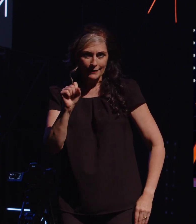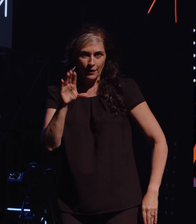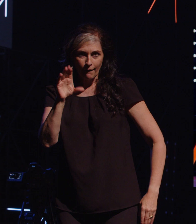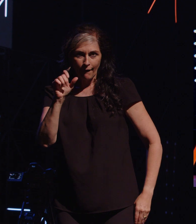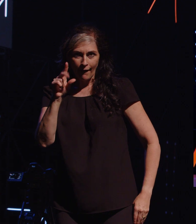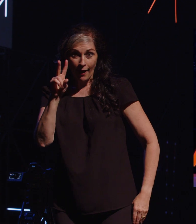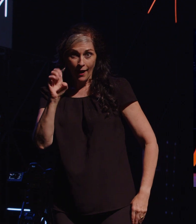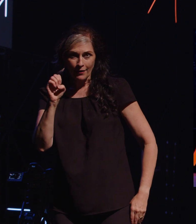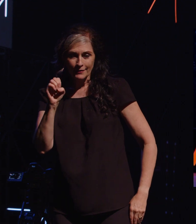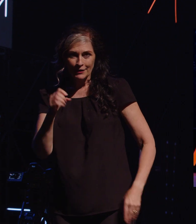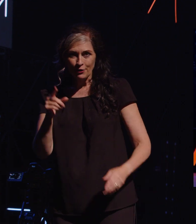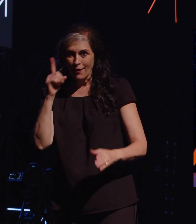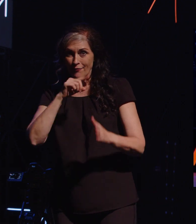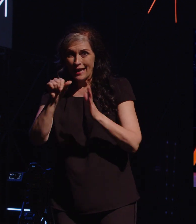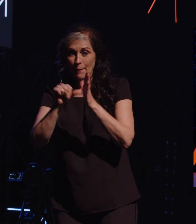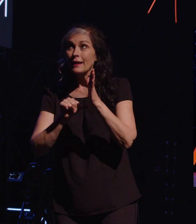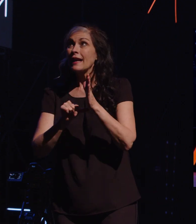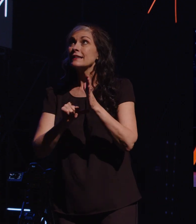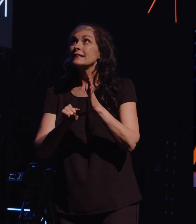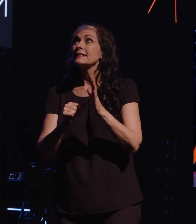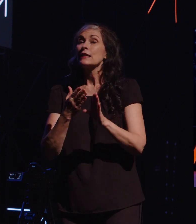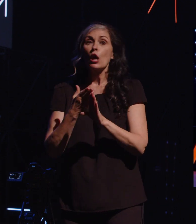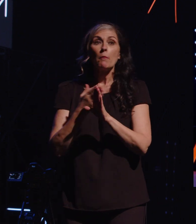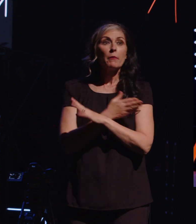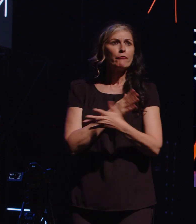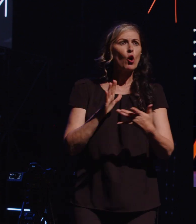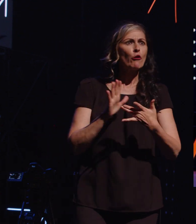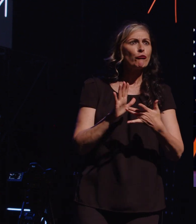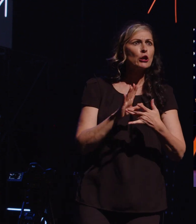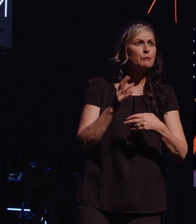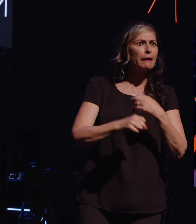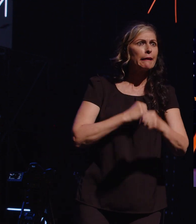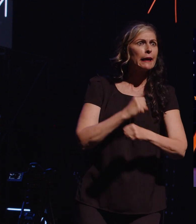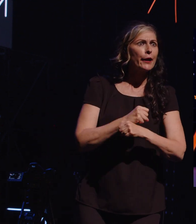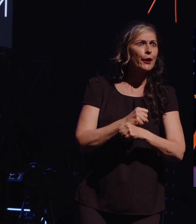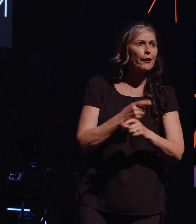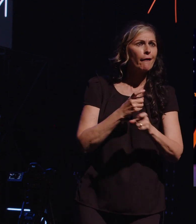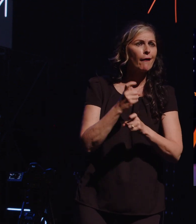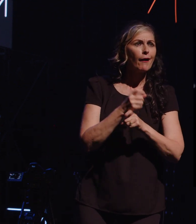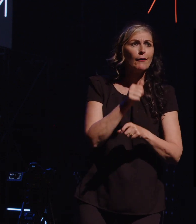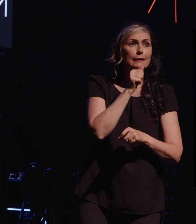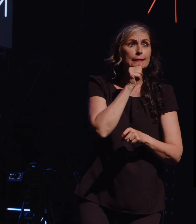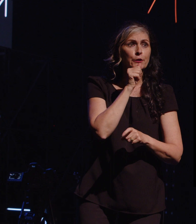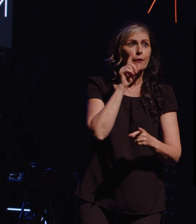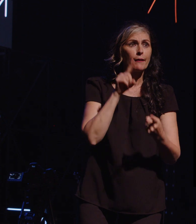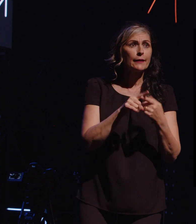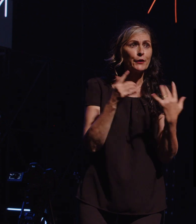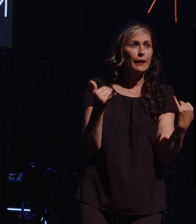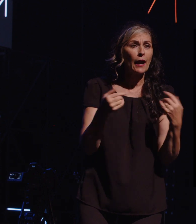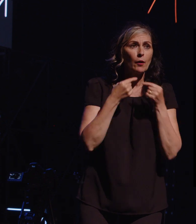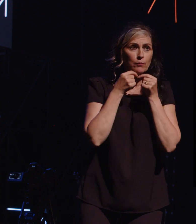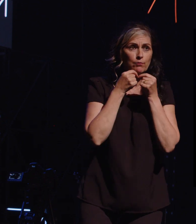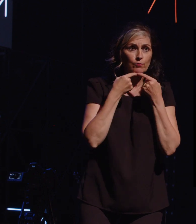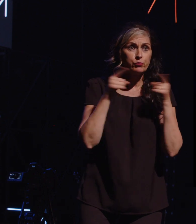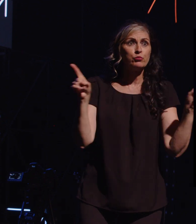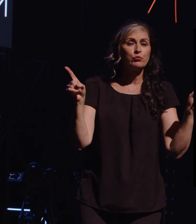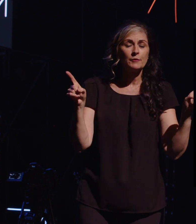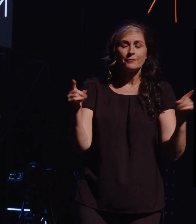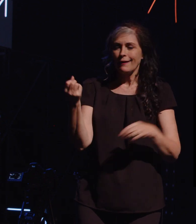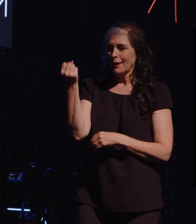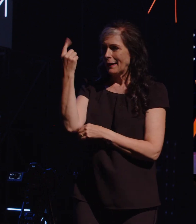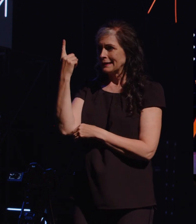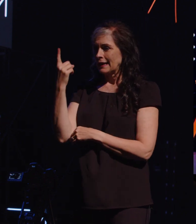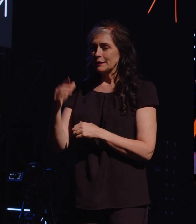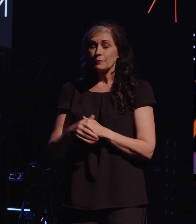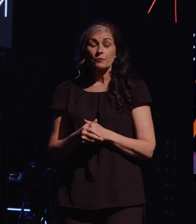Did you get implants? Just before freshman year. That was secret until now. It all makes sense.